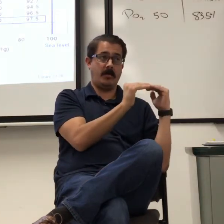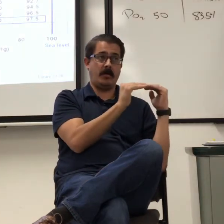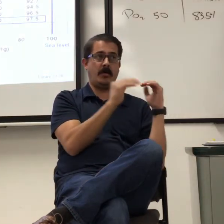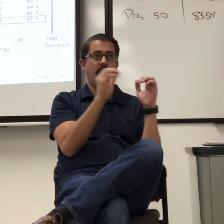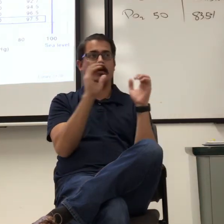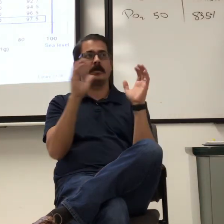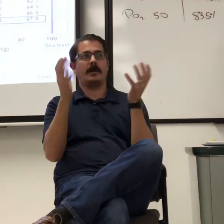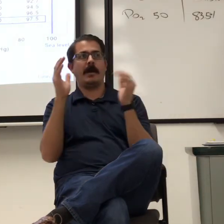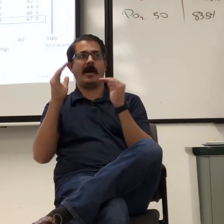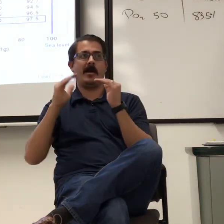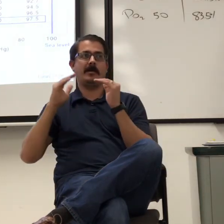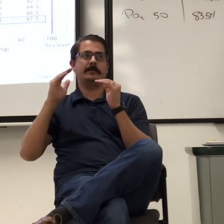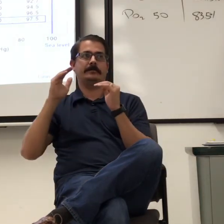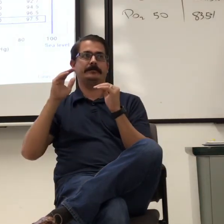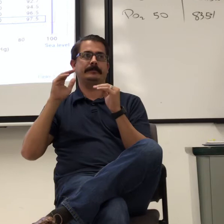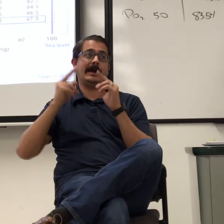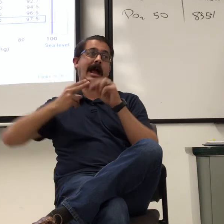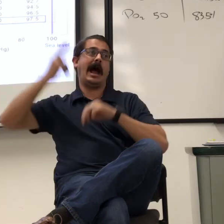Okay, that's sea level.